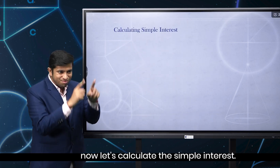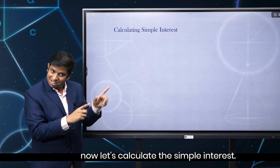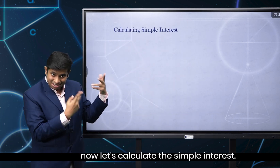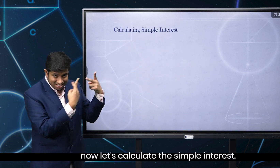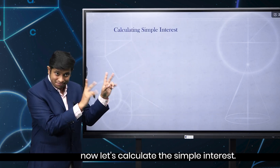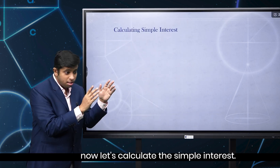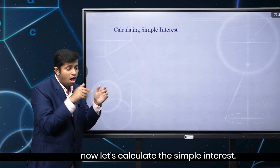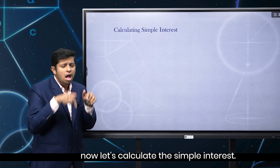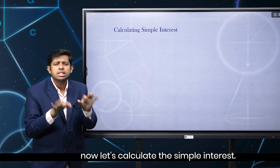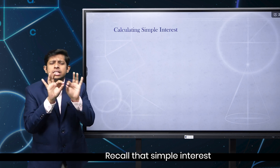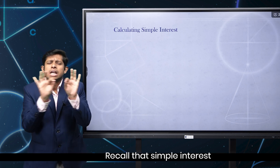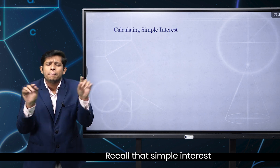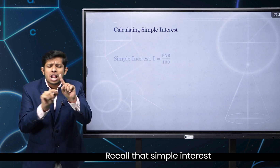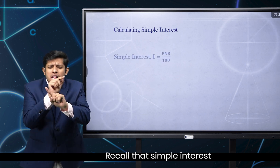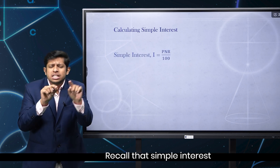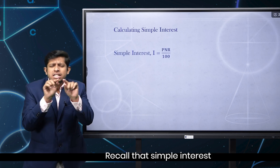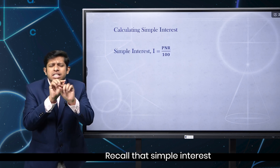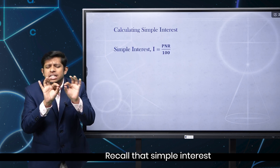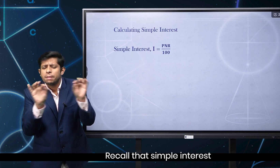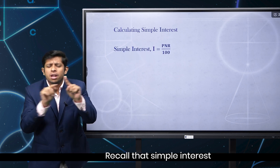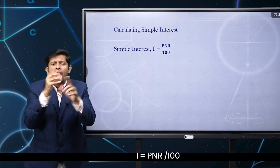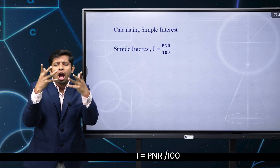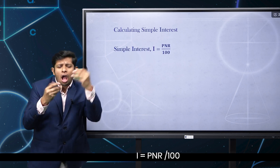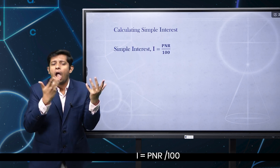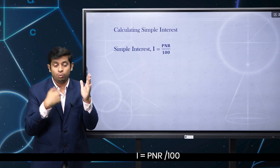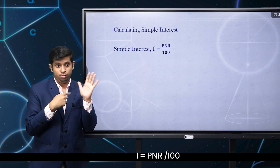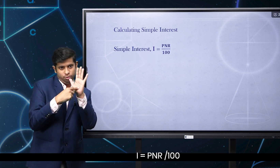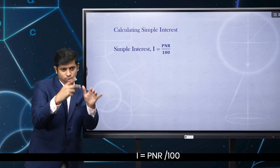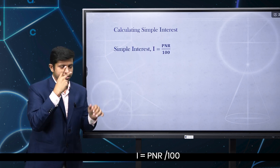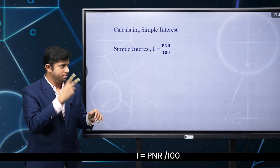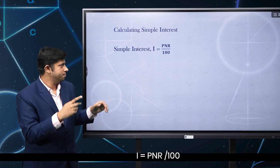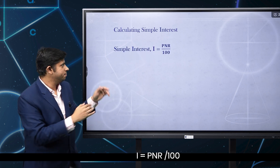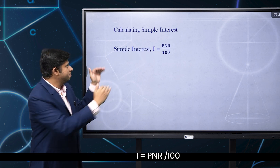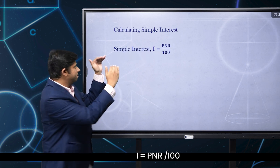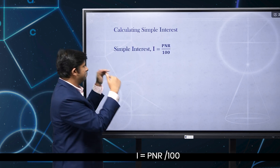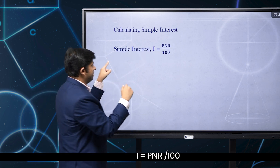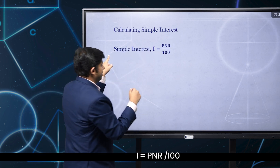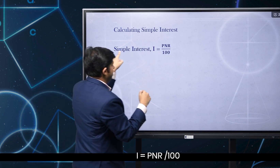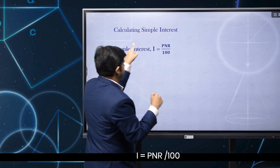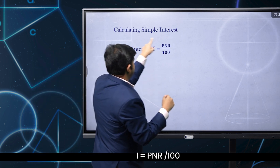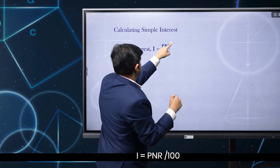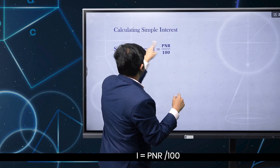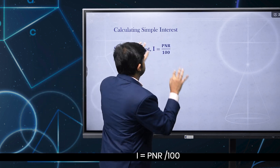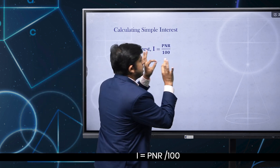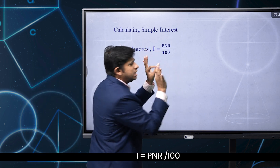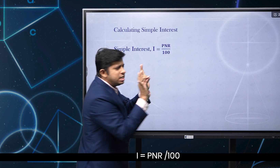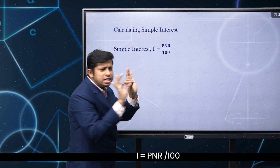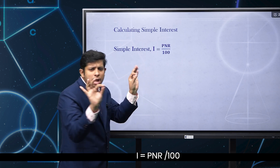simple interest. Recall that simple interest I is equals to PNR by 100. Here